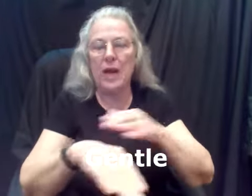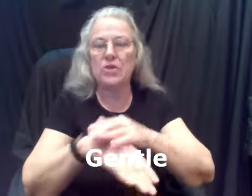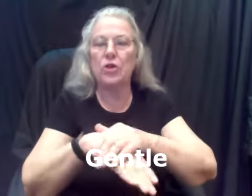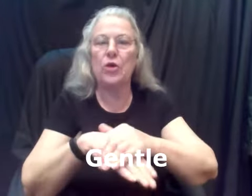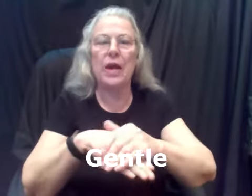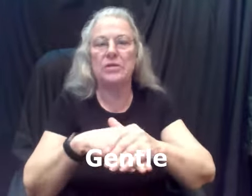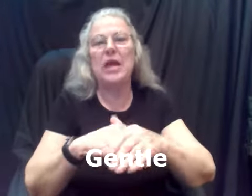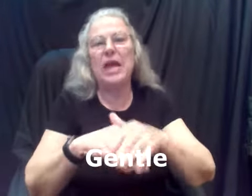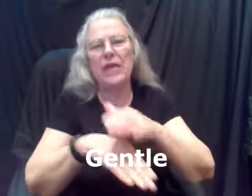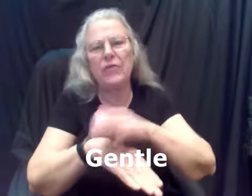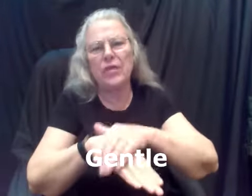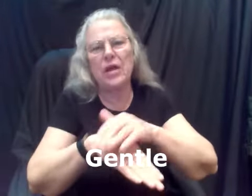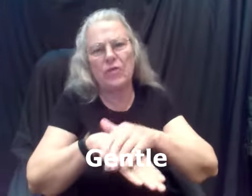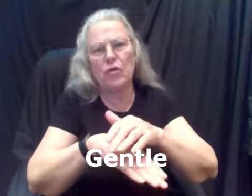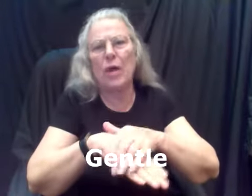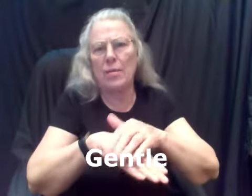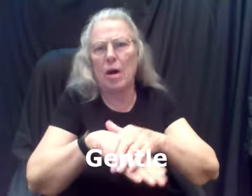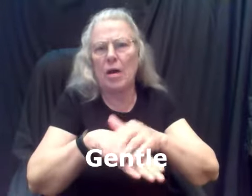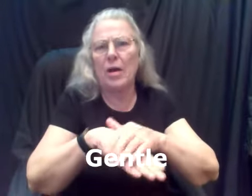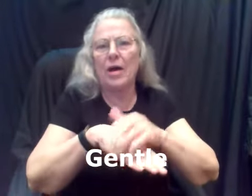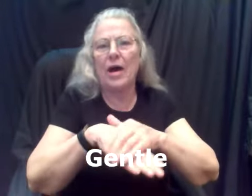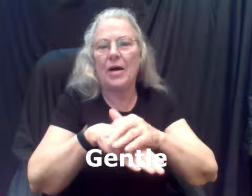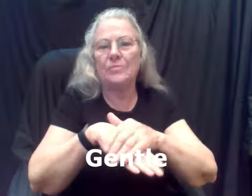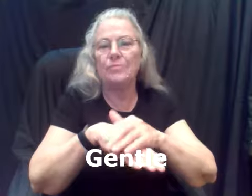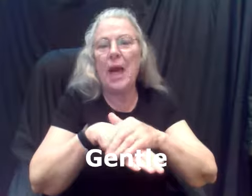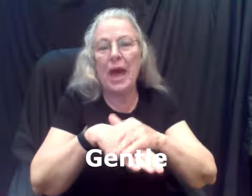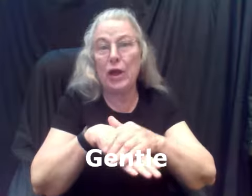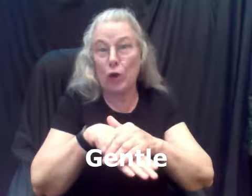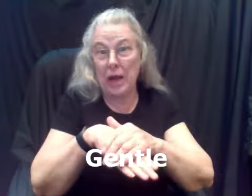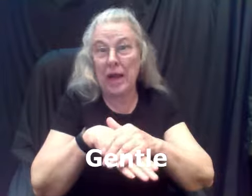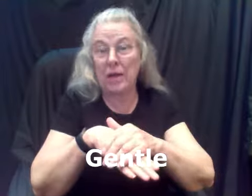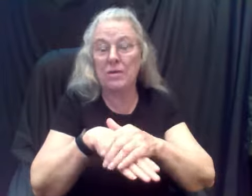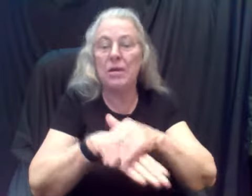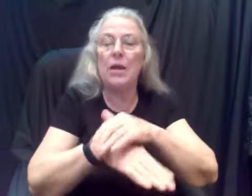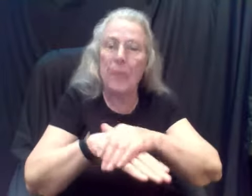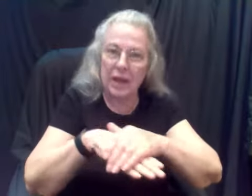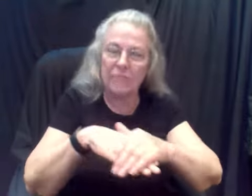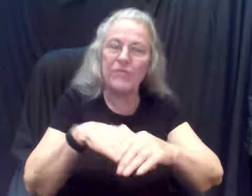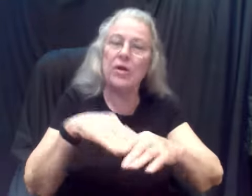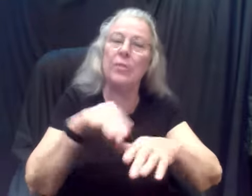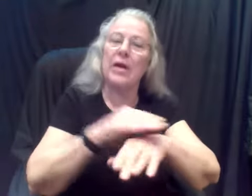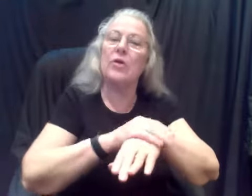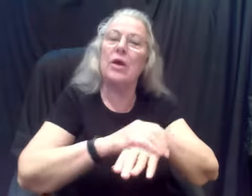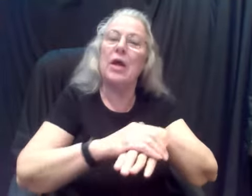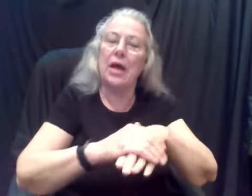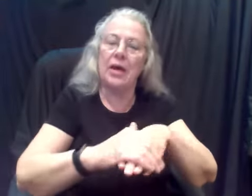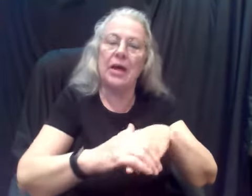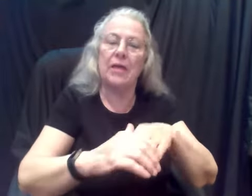your hands. If you think of your grandma patting your hand, make it feel better. Again, that's